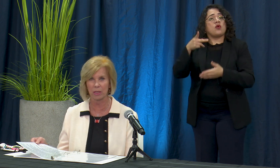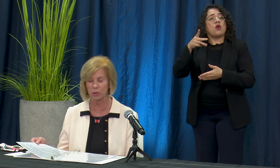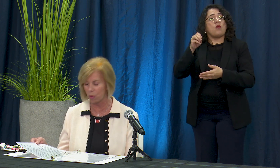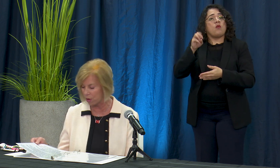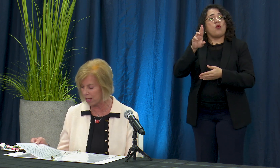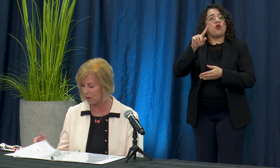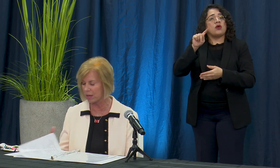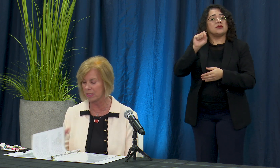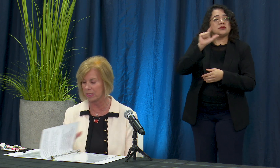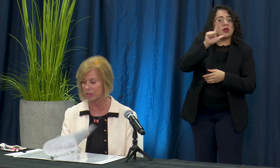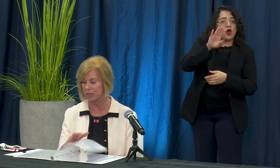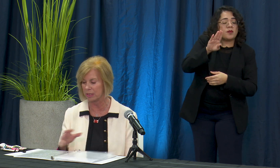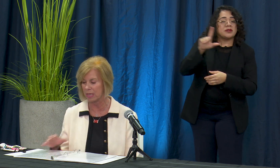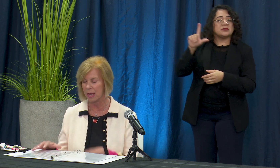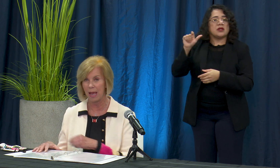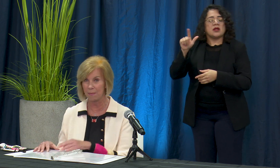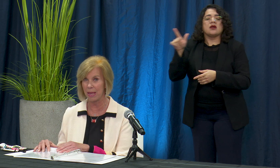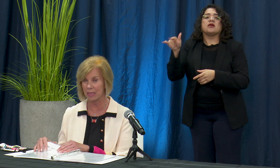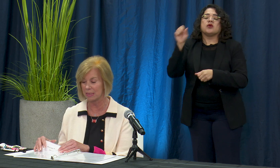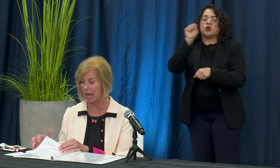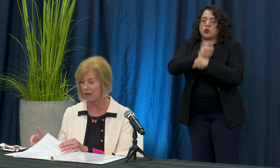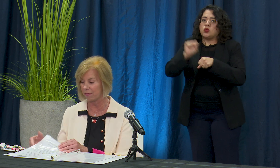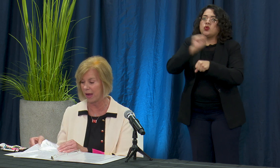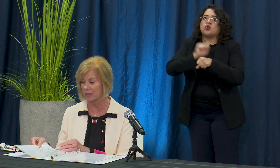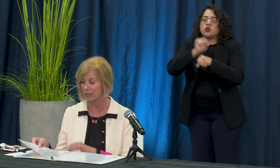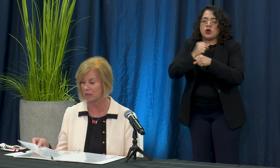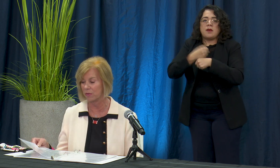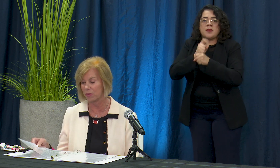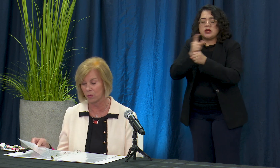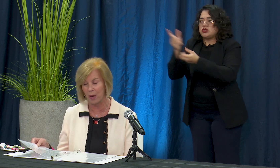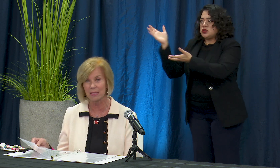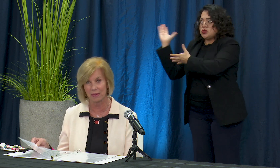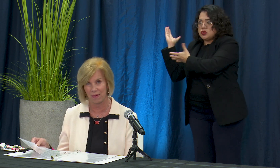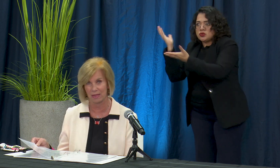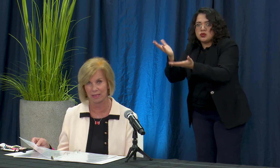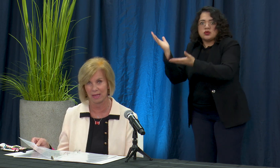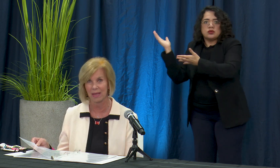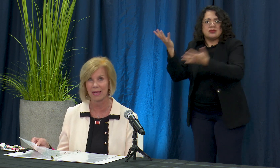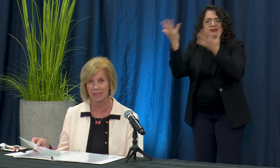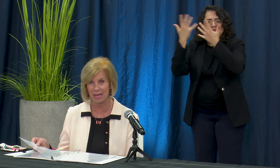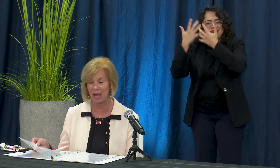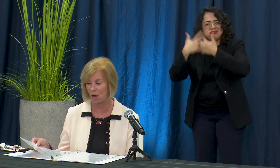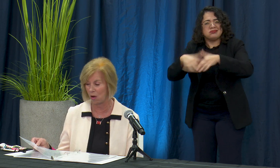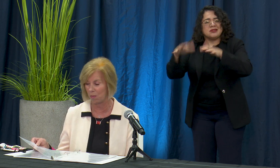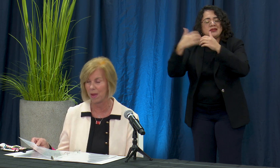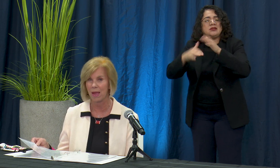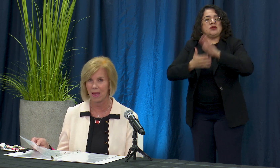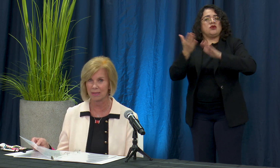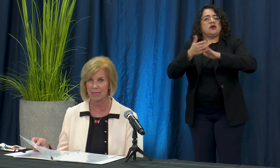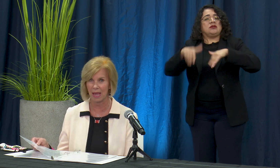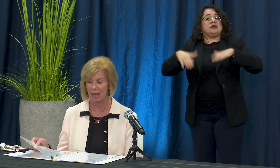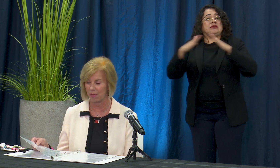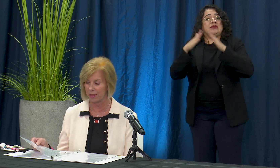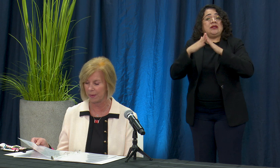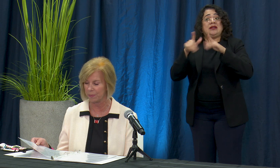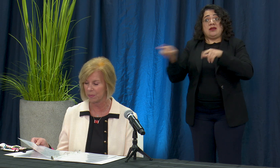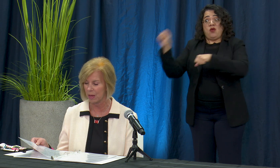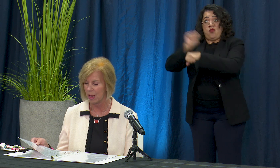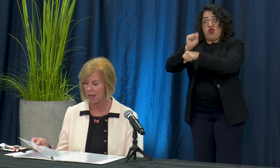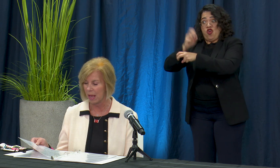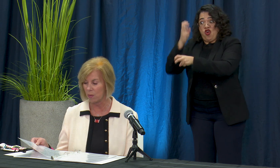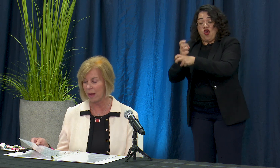under extraordinary conditions and making sacrifices so that the rest of us can stay home and stay